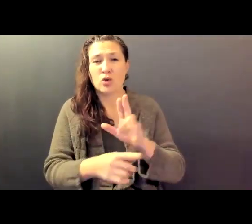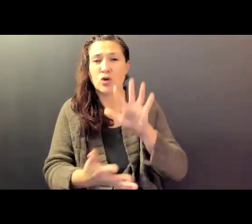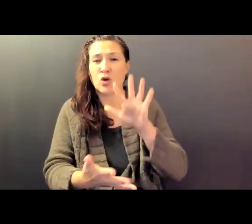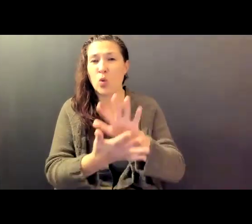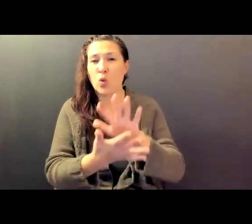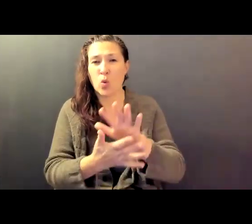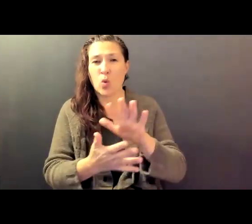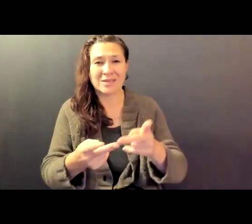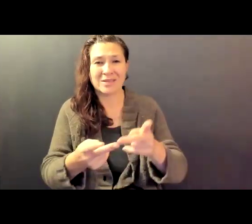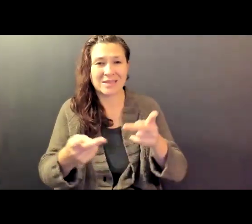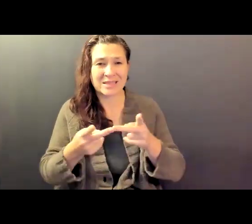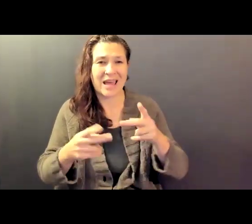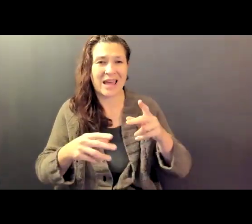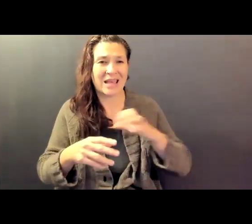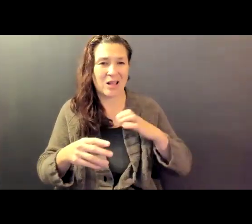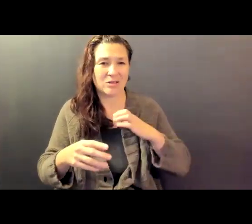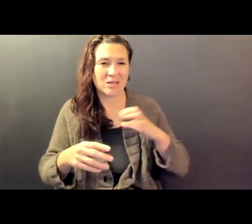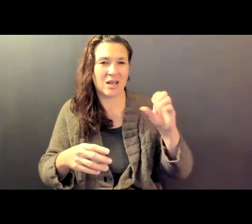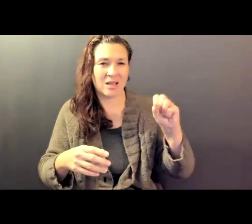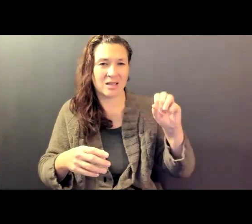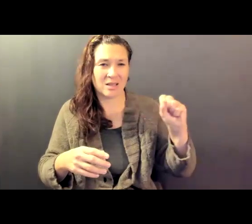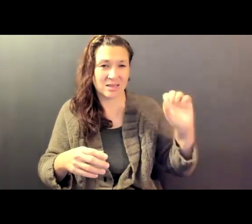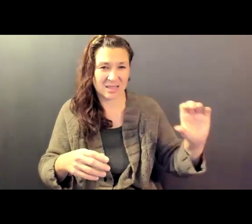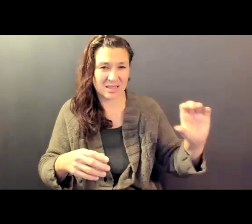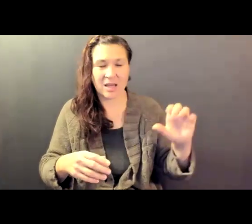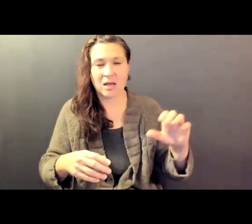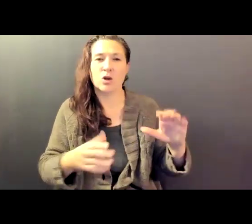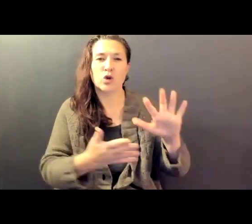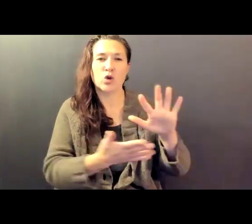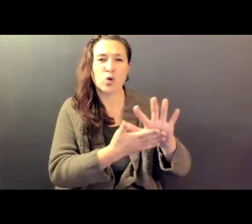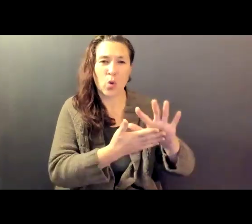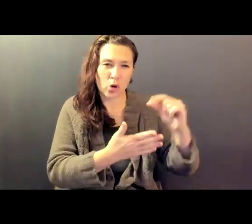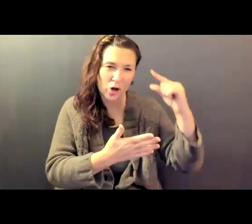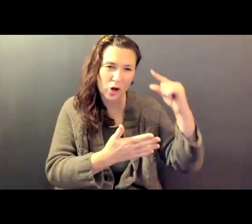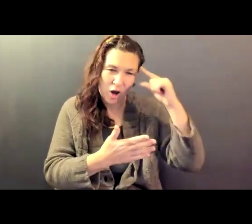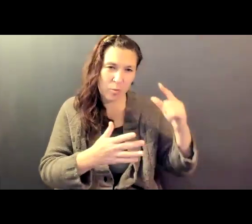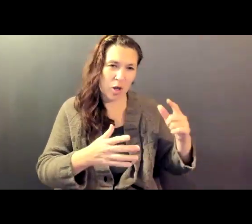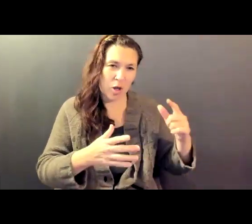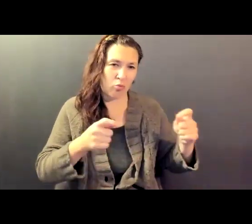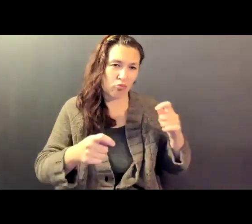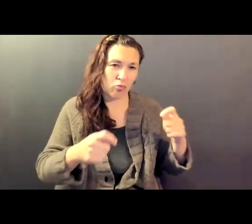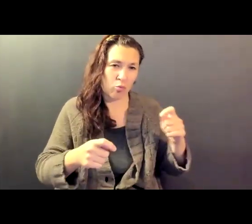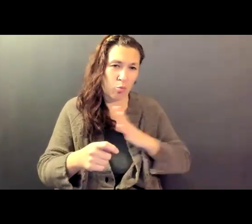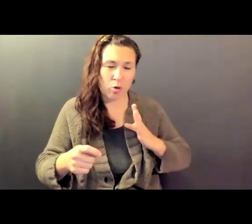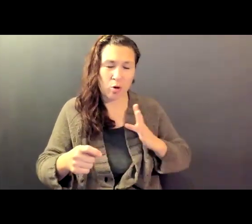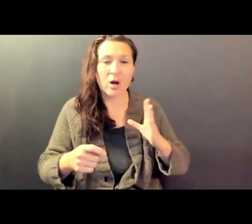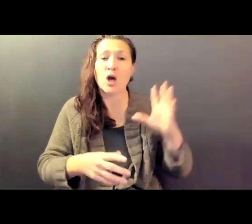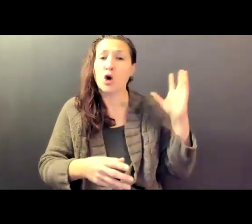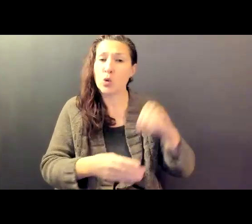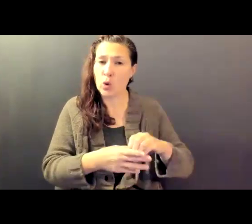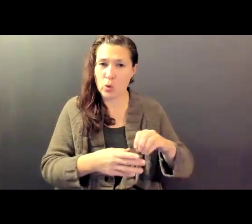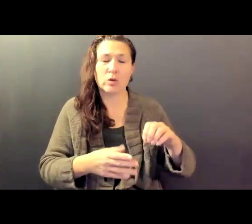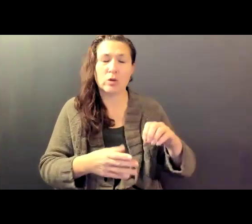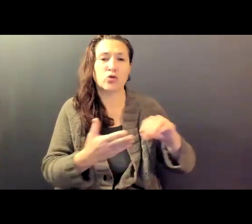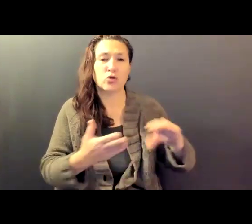board process. So each of our schools should be working with their school site council or governing board, which includes student voice at the high school level,